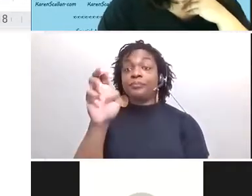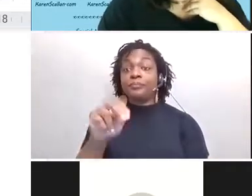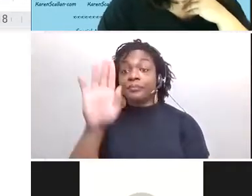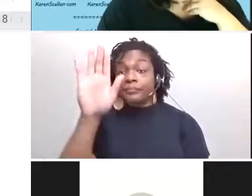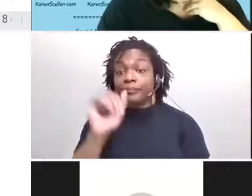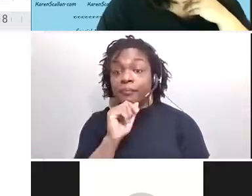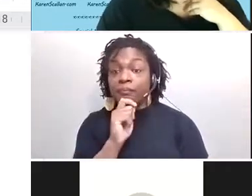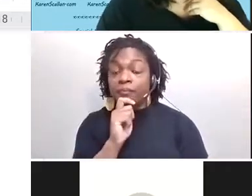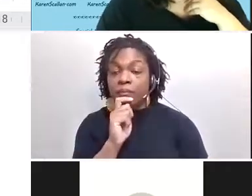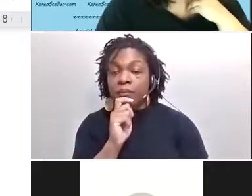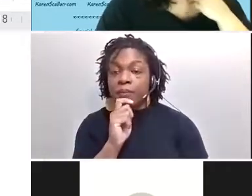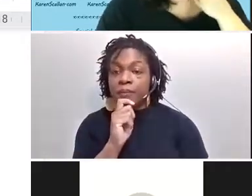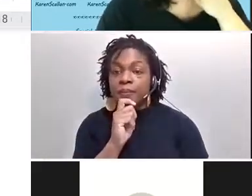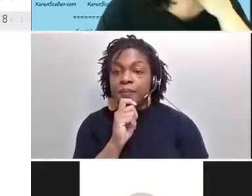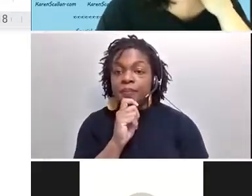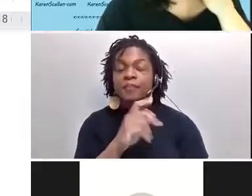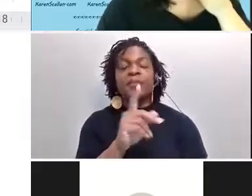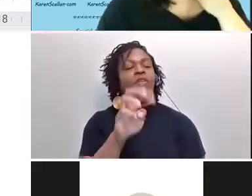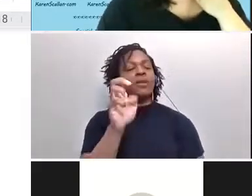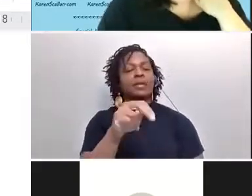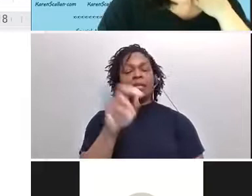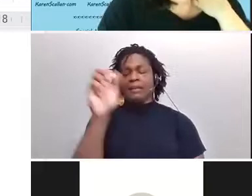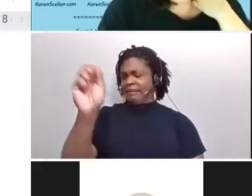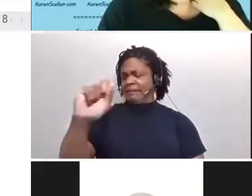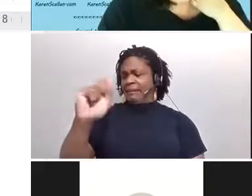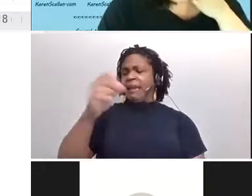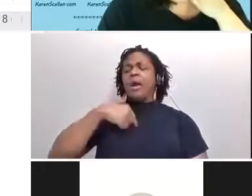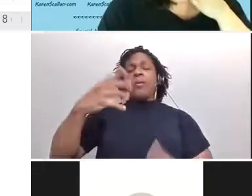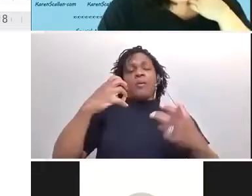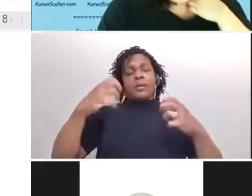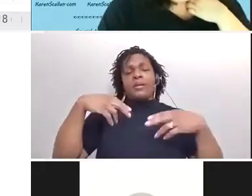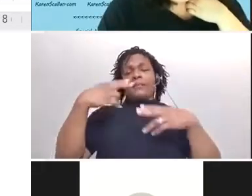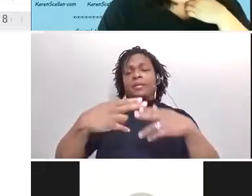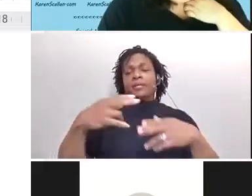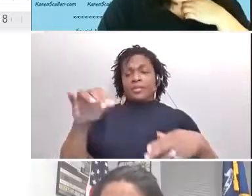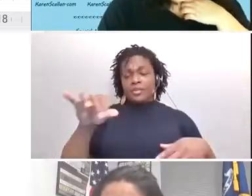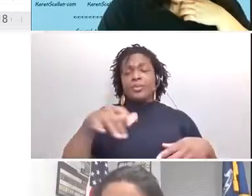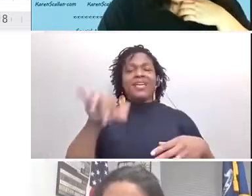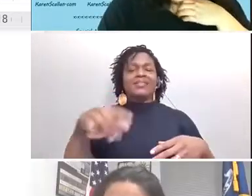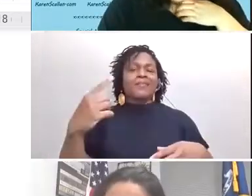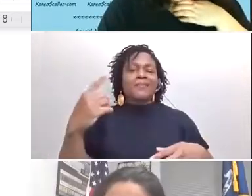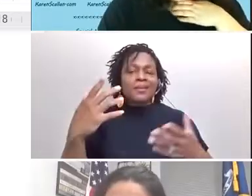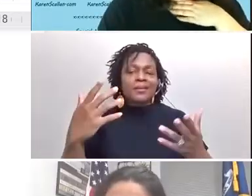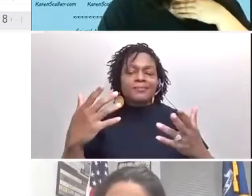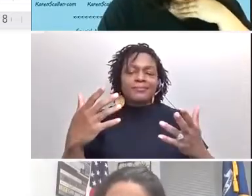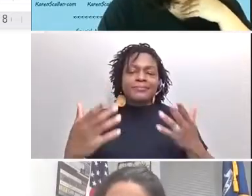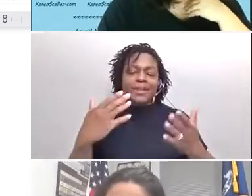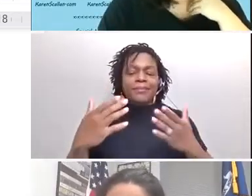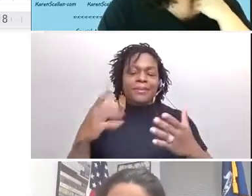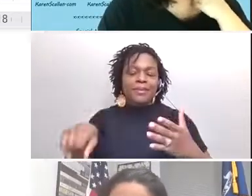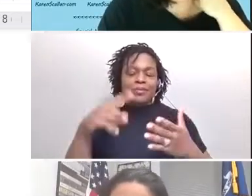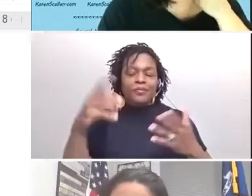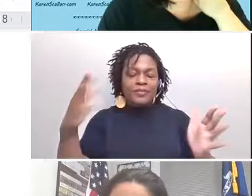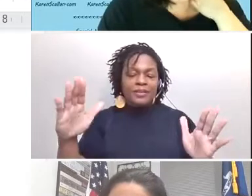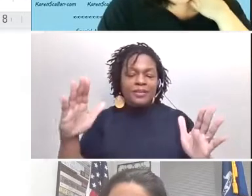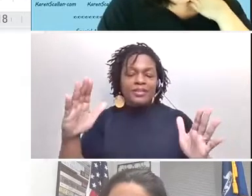raised. Yes, I just wanted to mention, and this is something that, I'm sure some of us here get, but some of